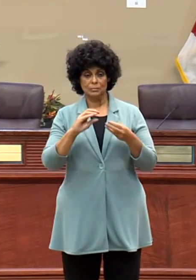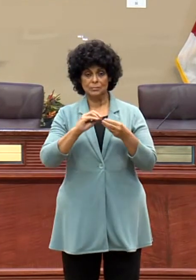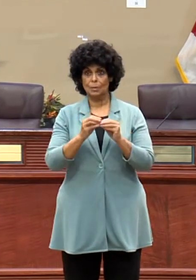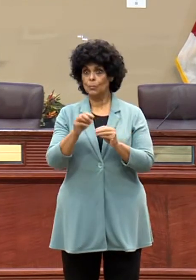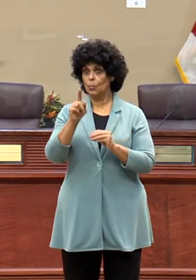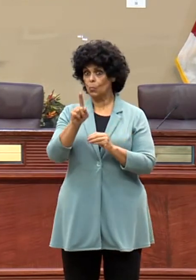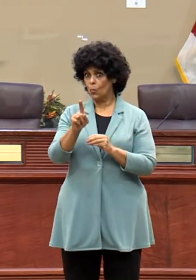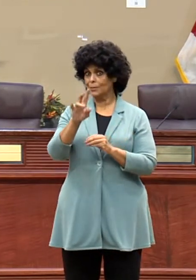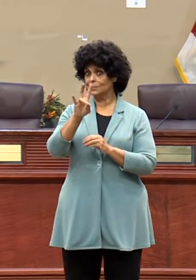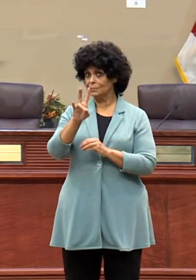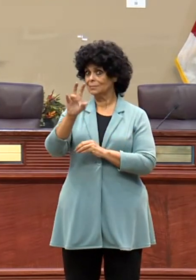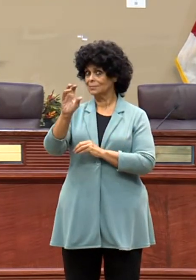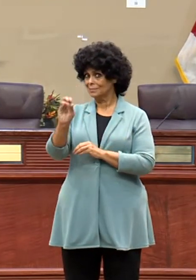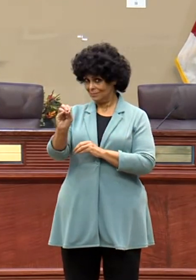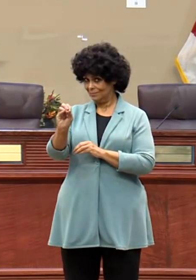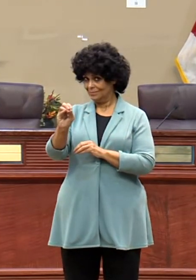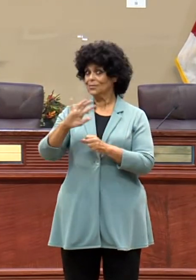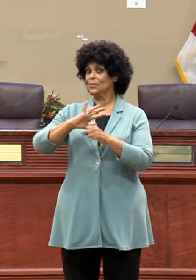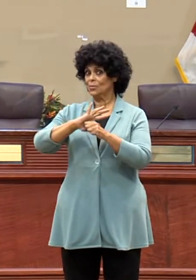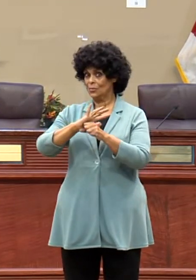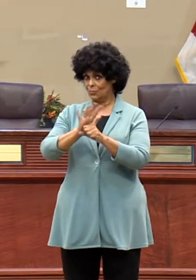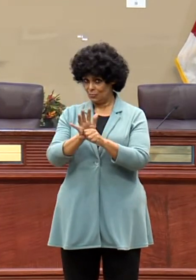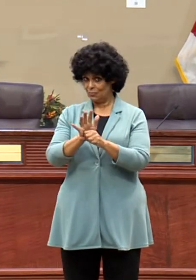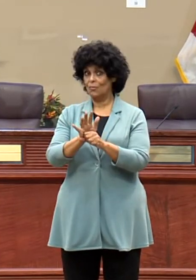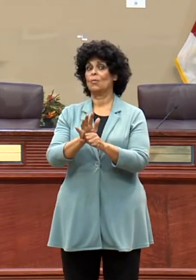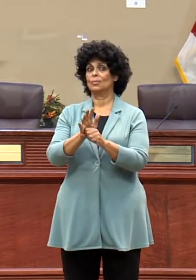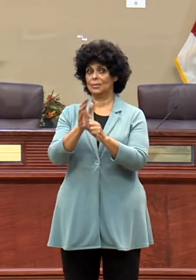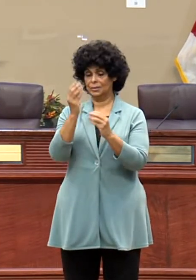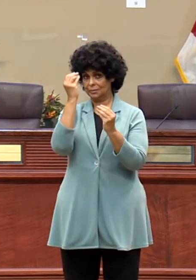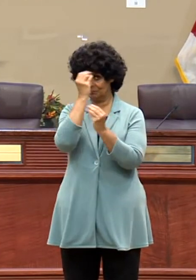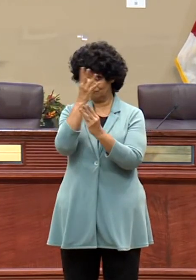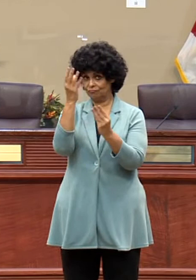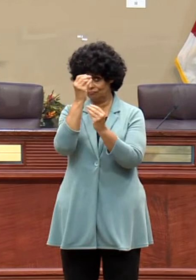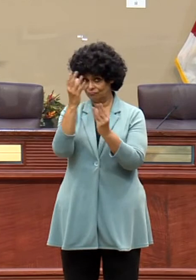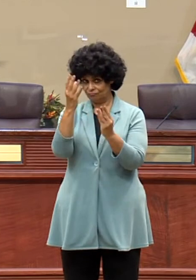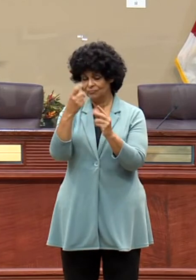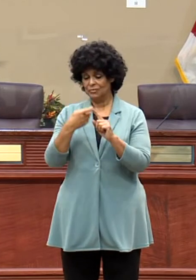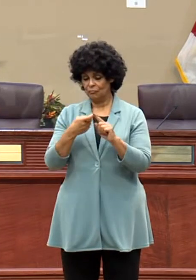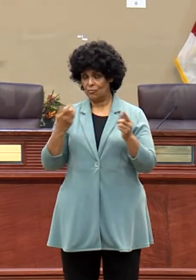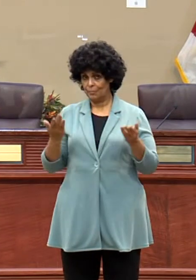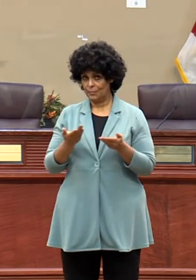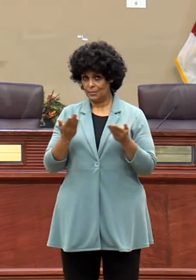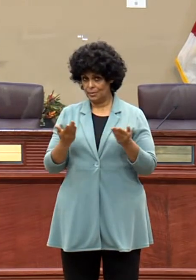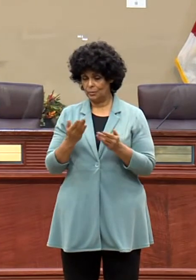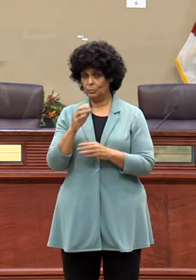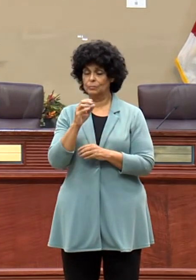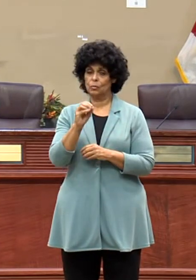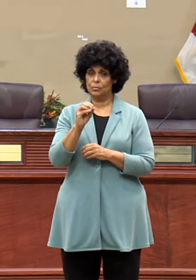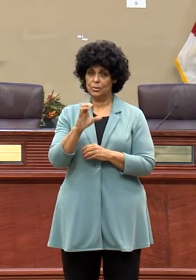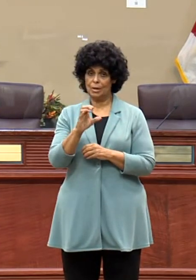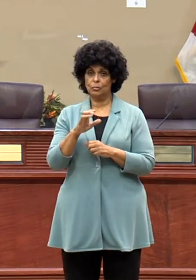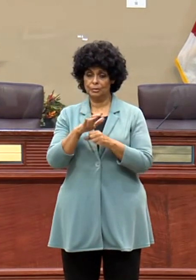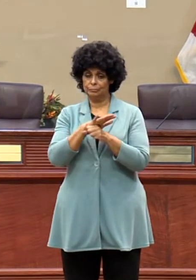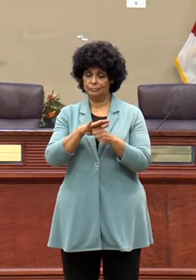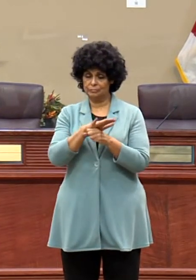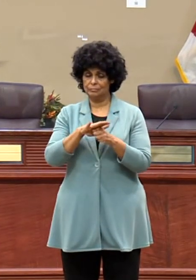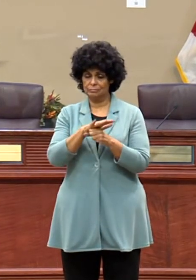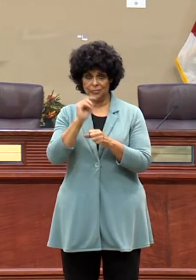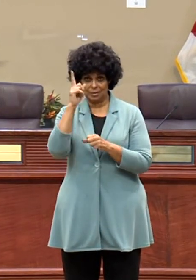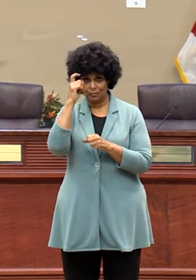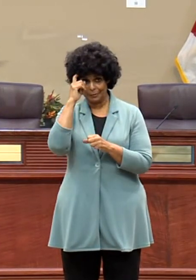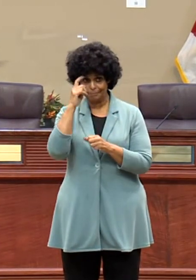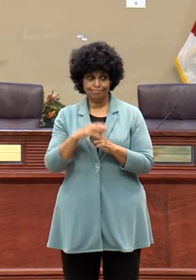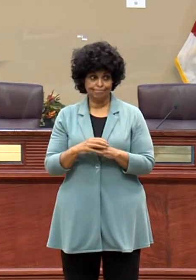170th coronavirus update that we have provided for you from Orange County government. Who would have